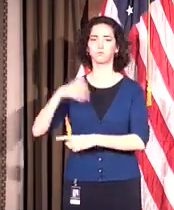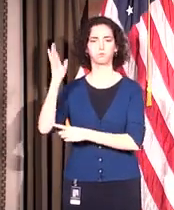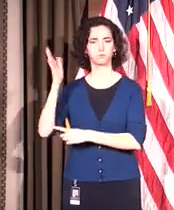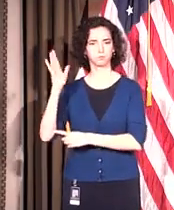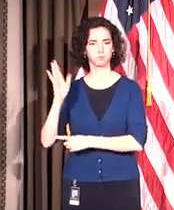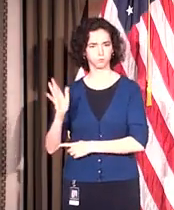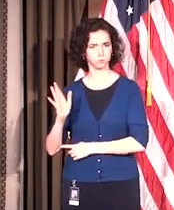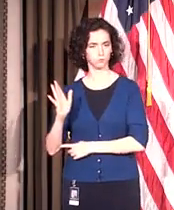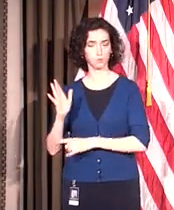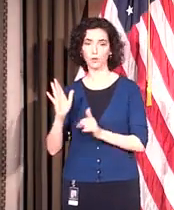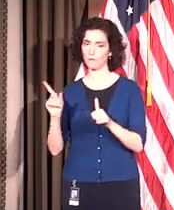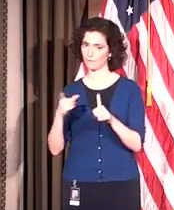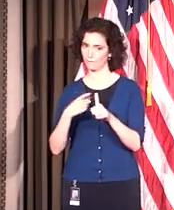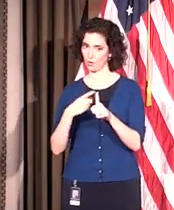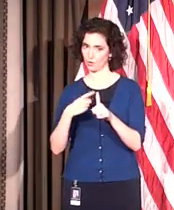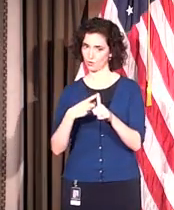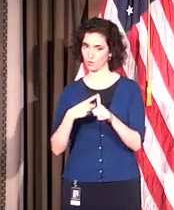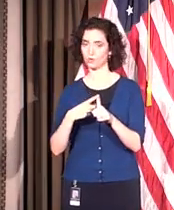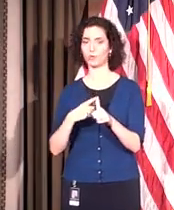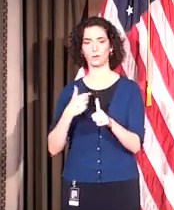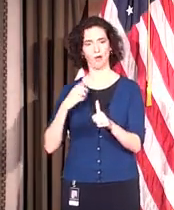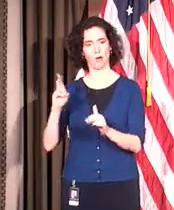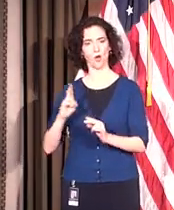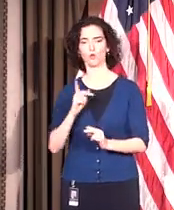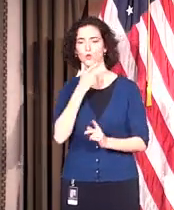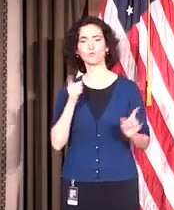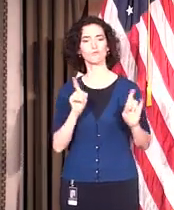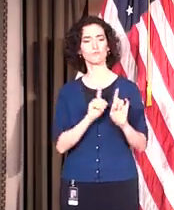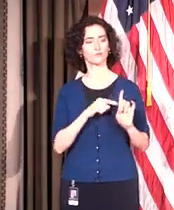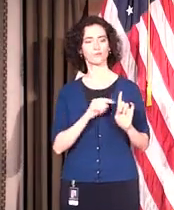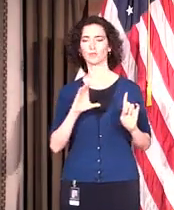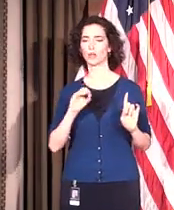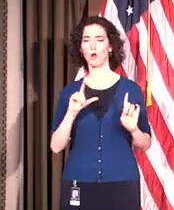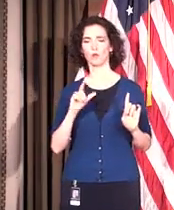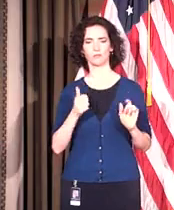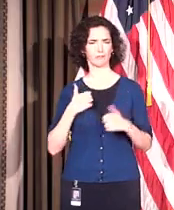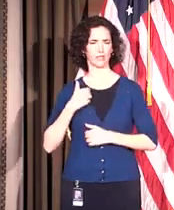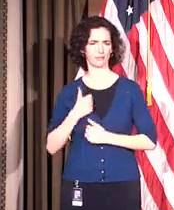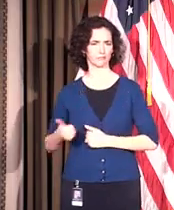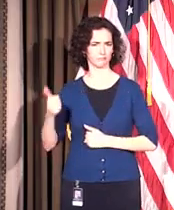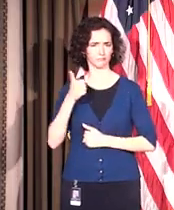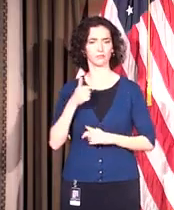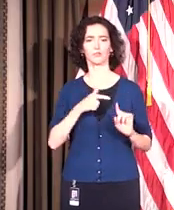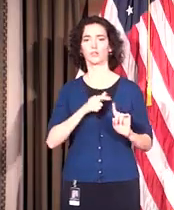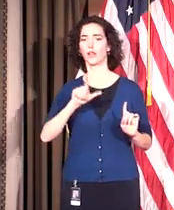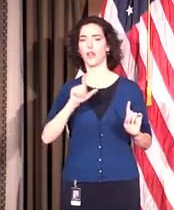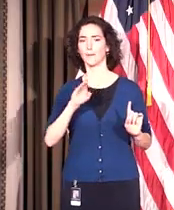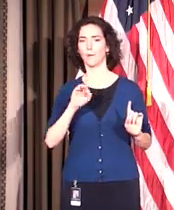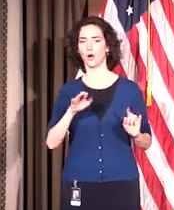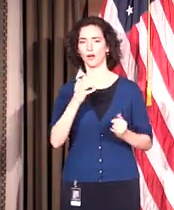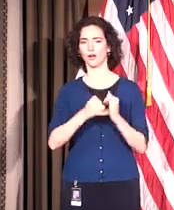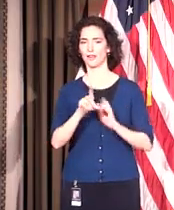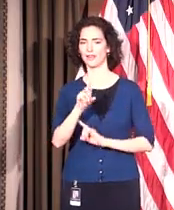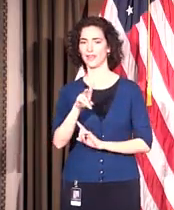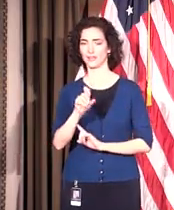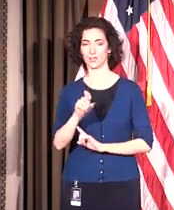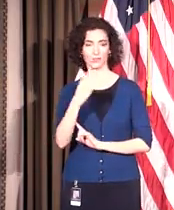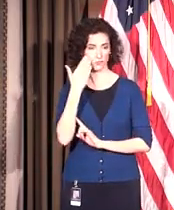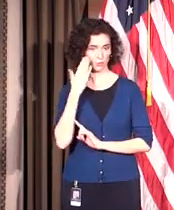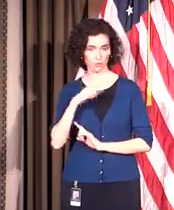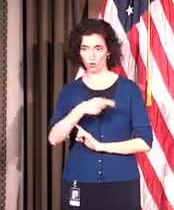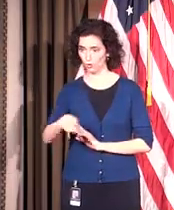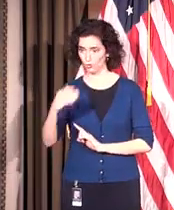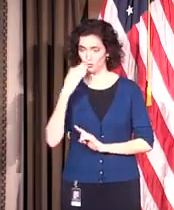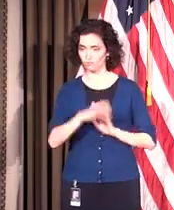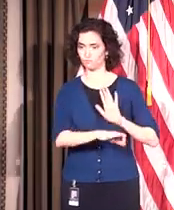and briefing, I'm honored to be joined by Colonel Lamar Davis. I recently appointed Colonel Davis, as you know, to be Superintendent